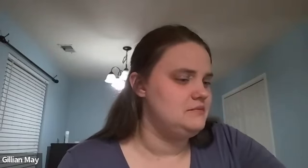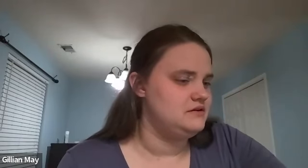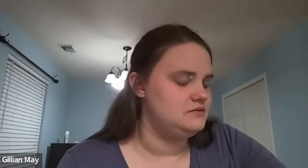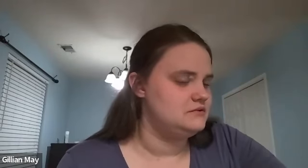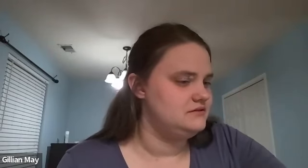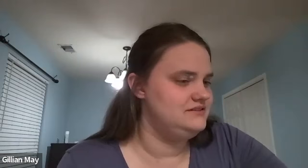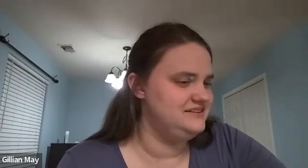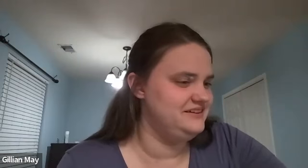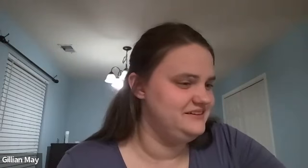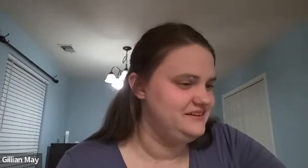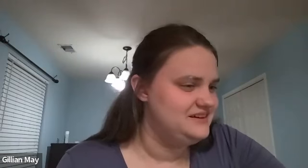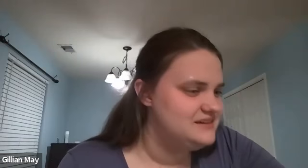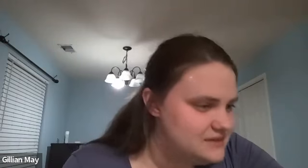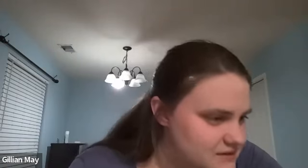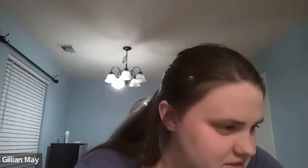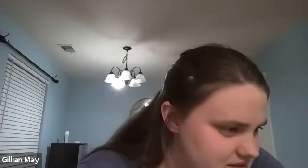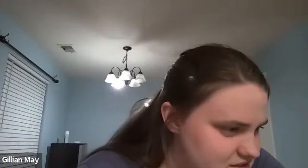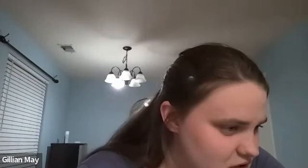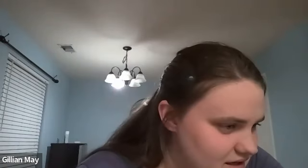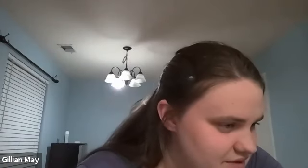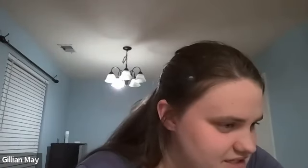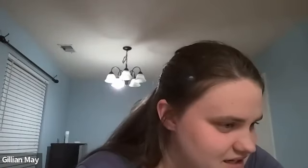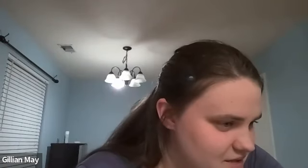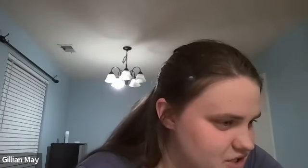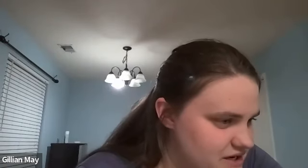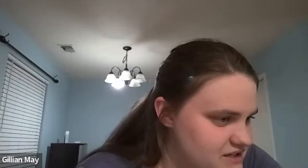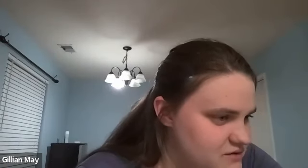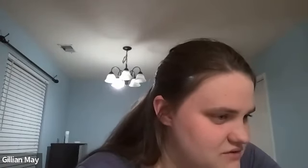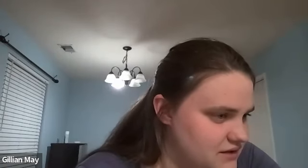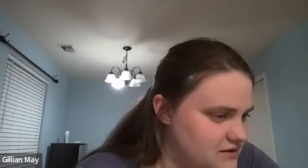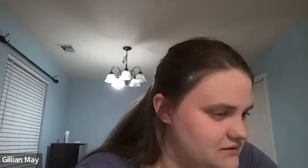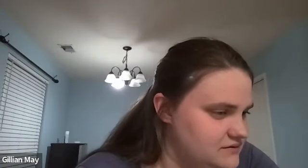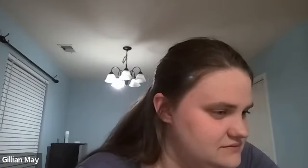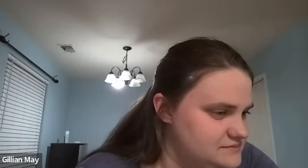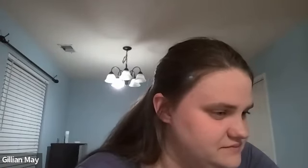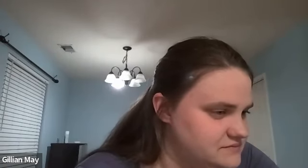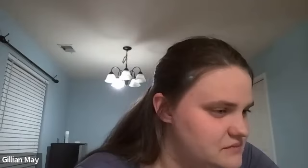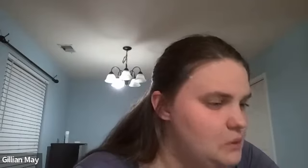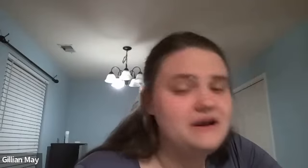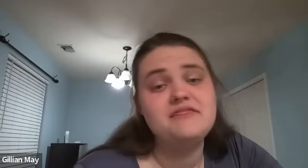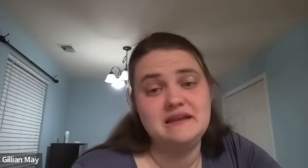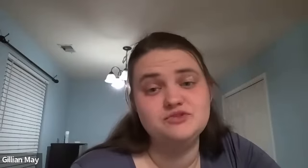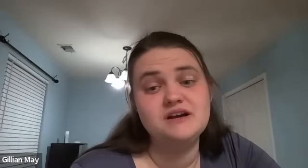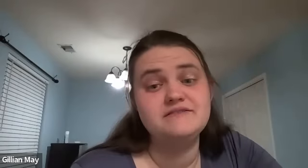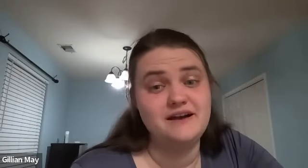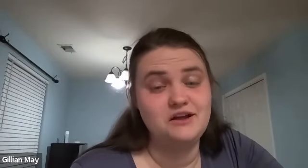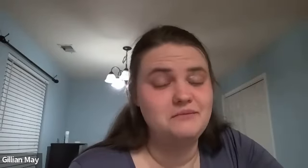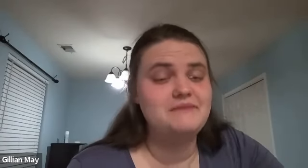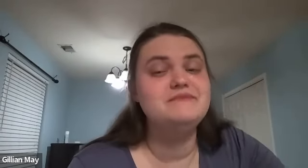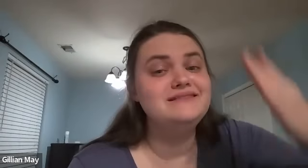a good one. Let me see. Sorry, give me a second. I'm trying to think. No, not think. I'm trying to find out of my mini list